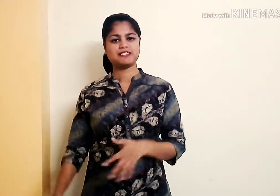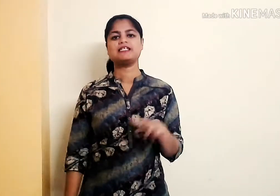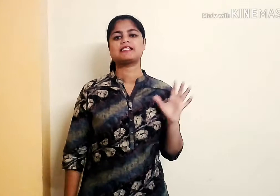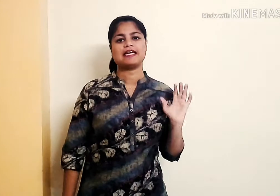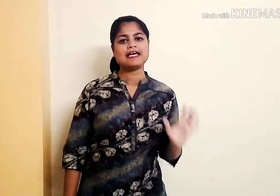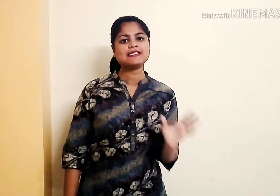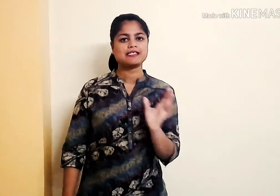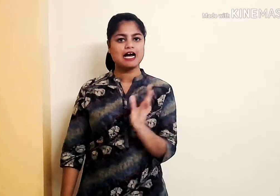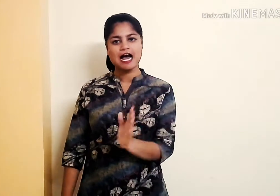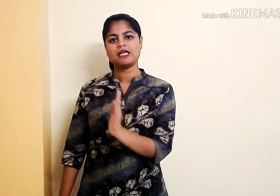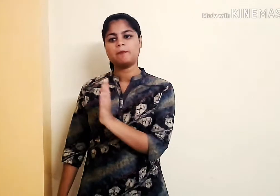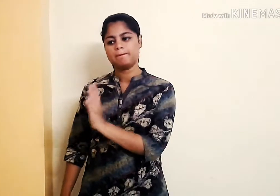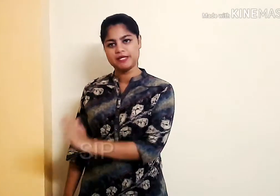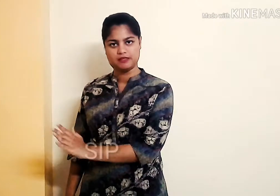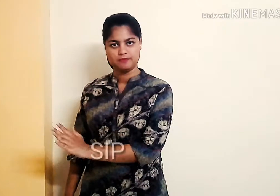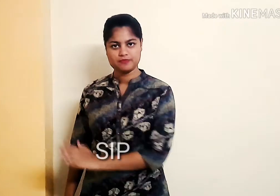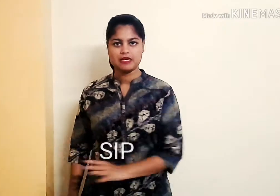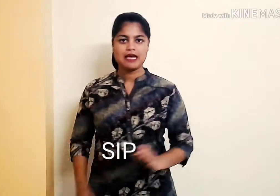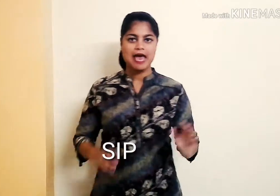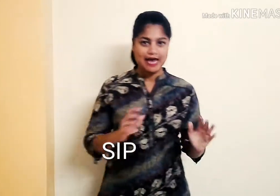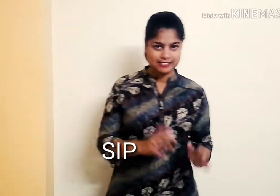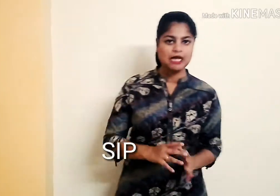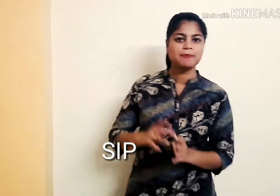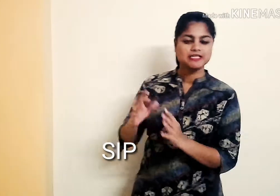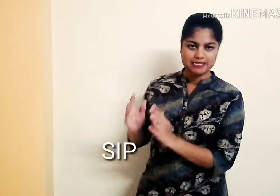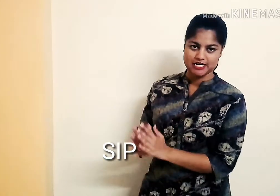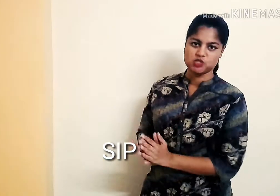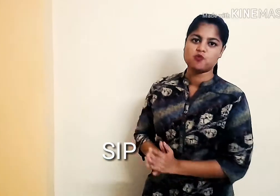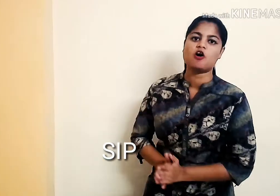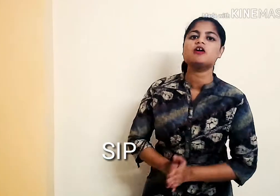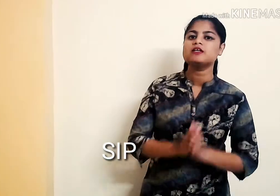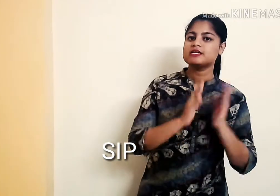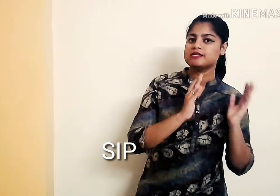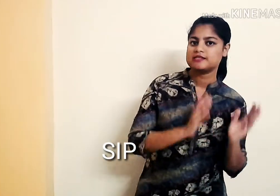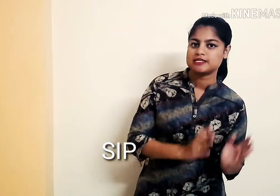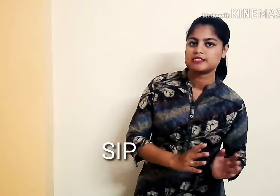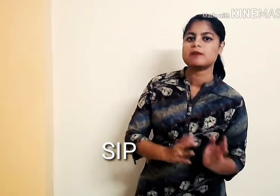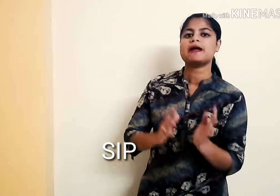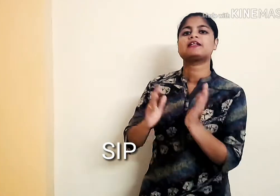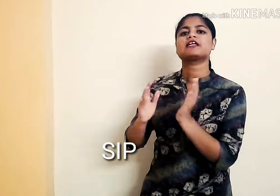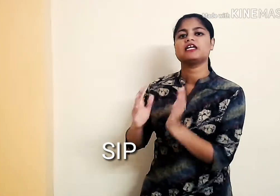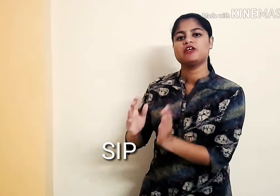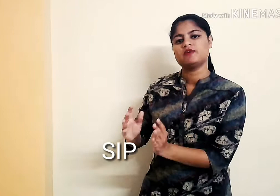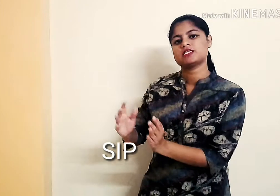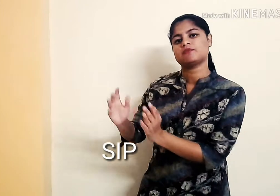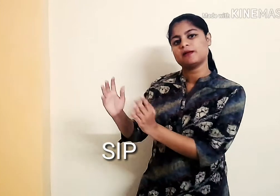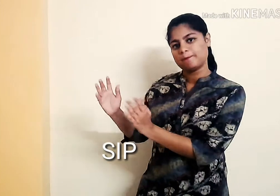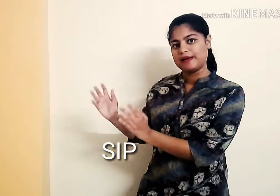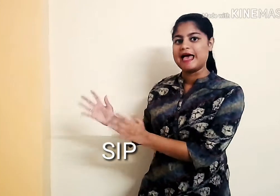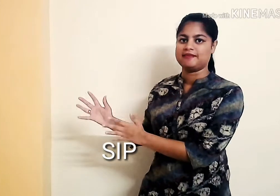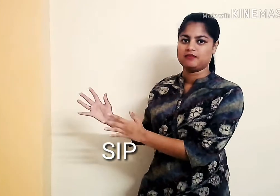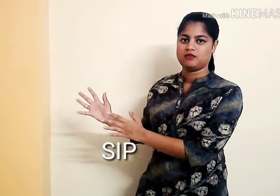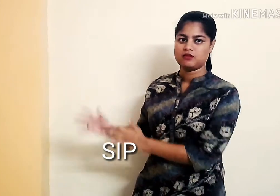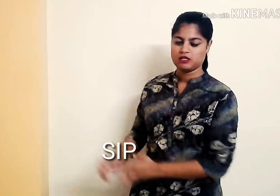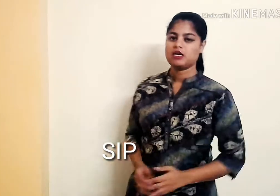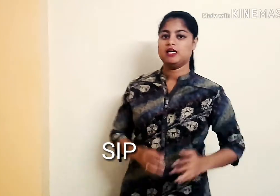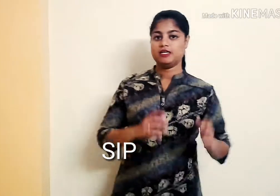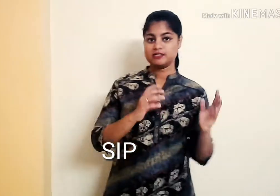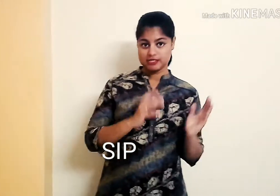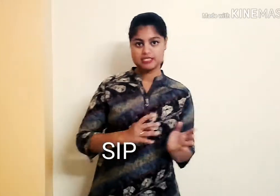is SIP. SIP stands for Systematic Investment Plan. In